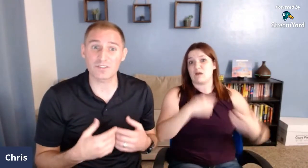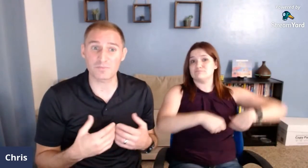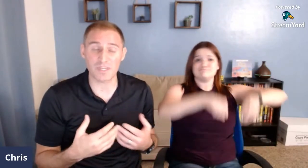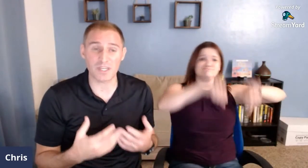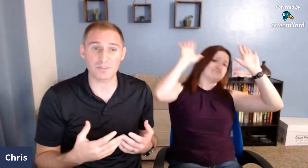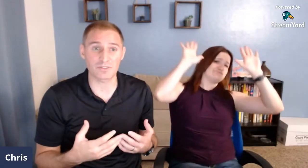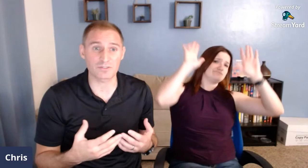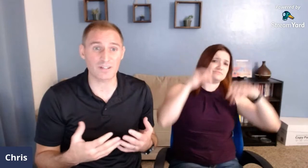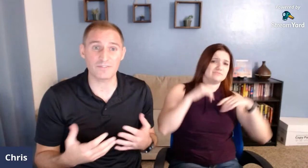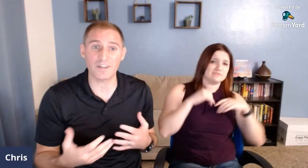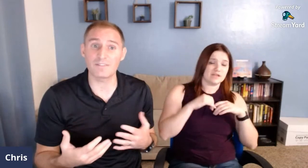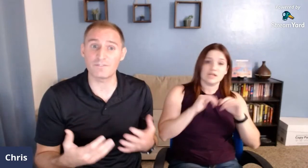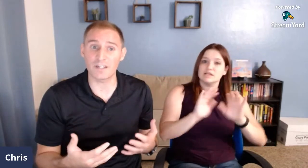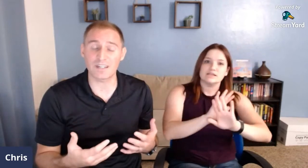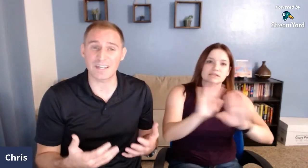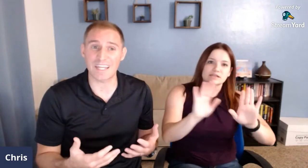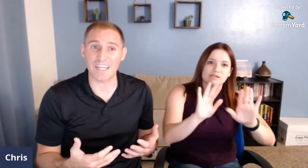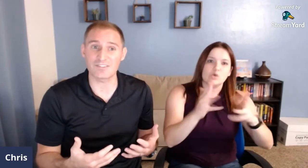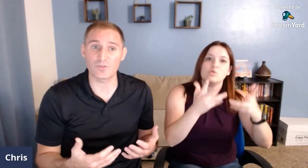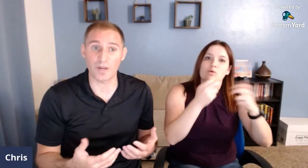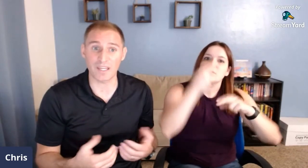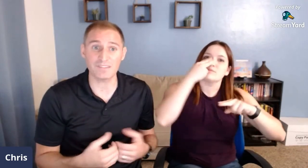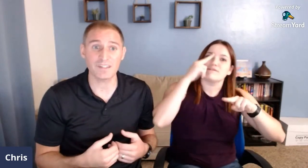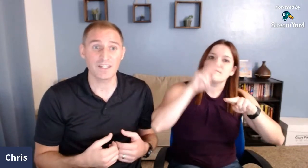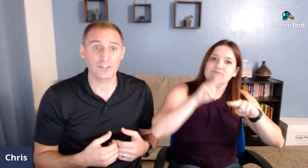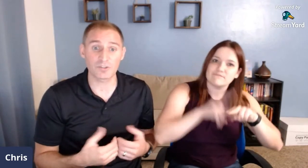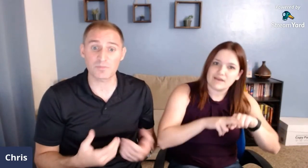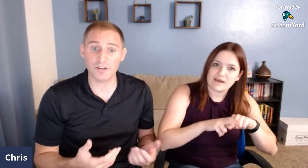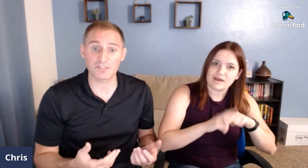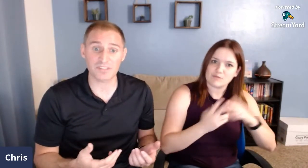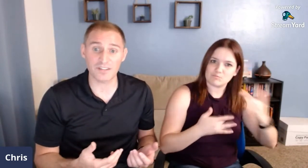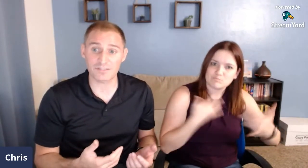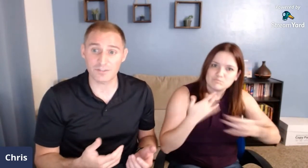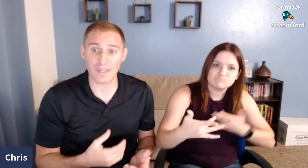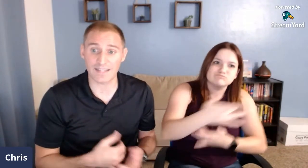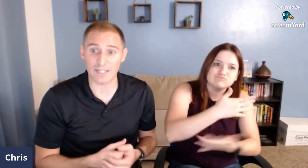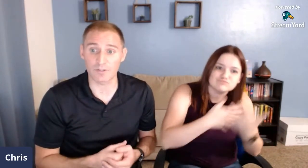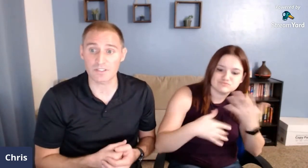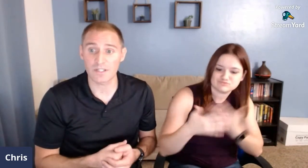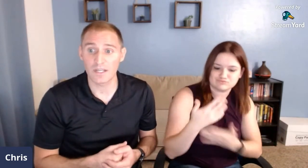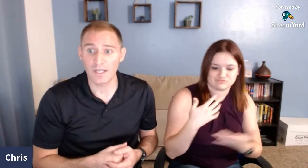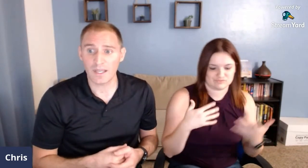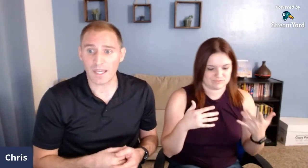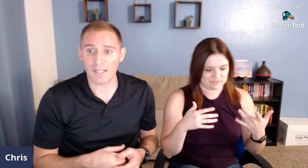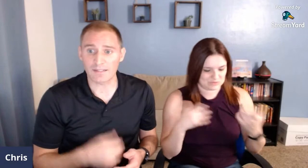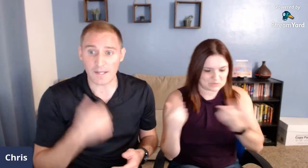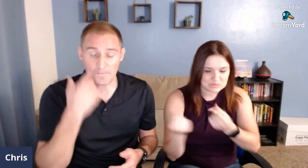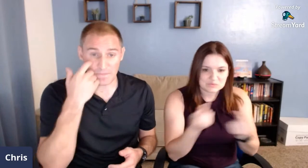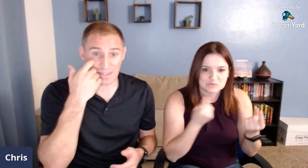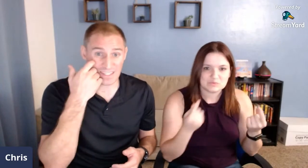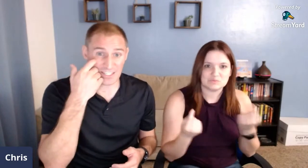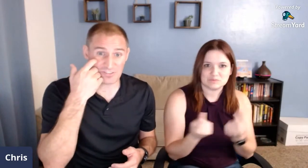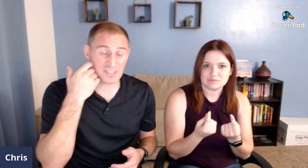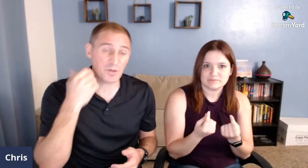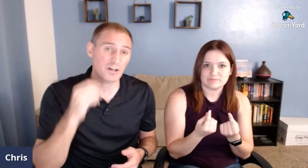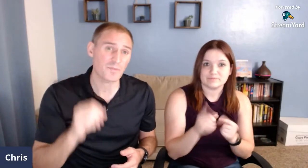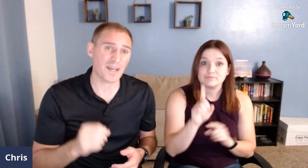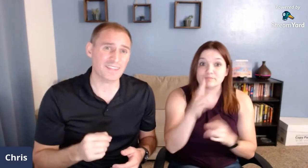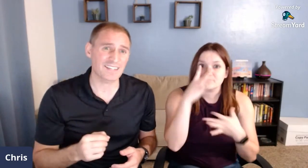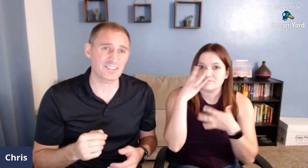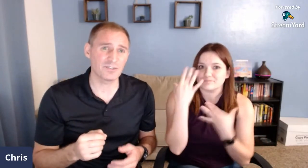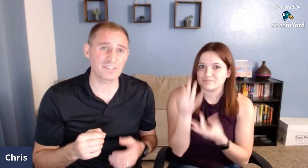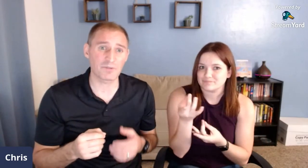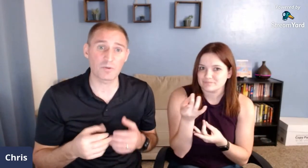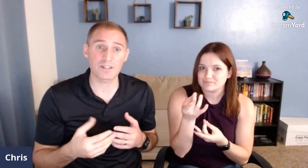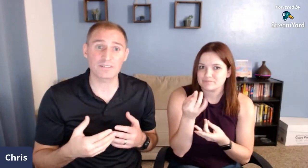We want to just be able to try to find fun and engaging ways to expose ourselves to that language. And the interesting part